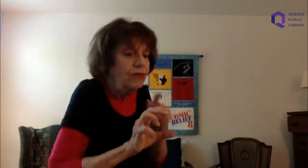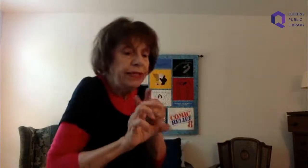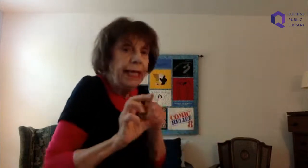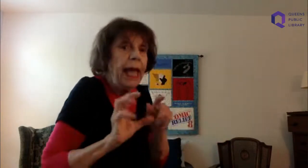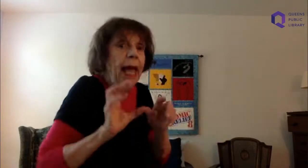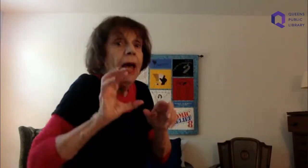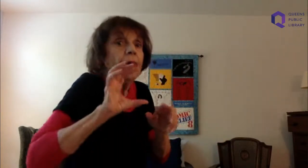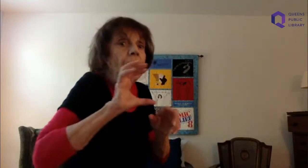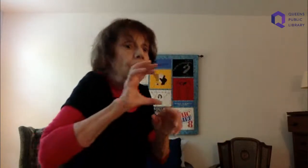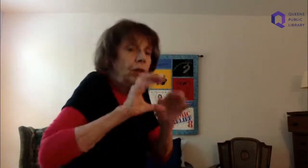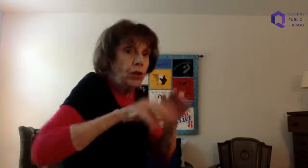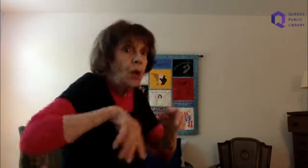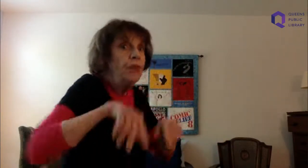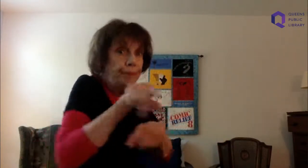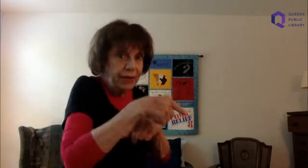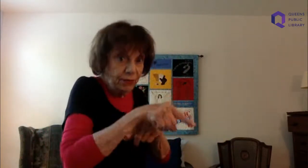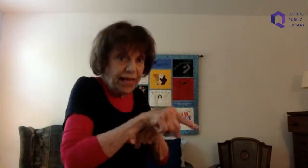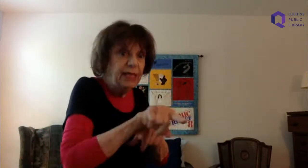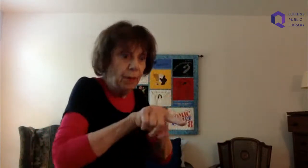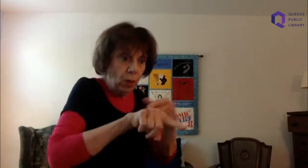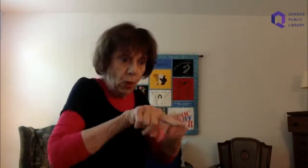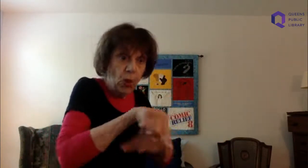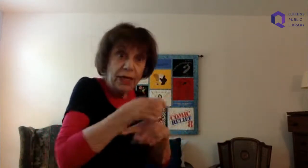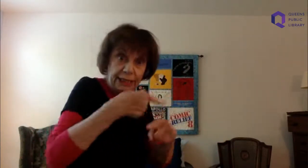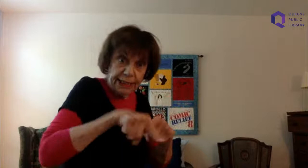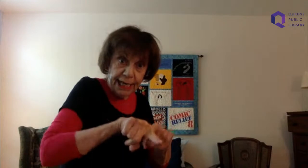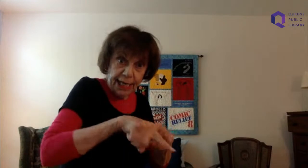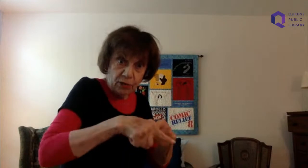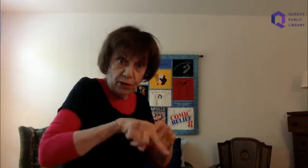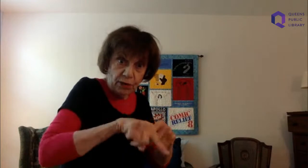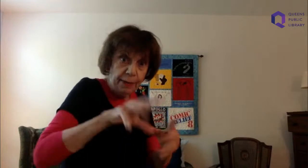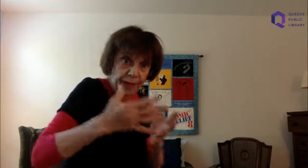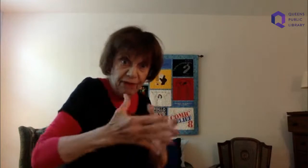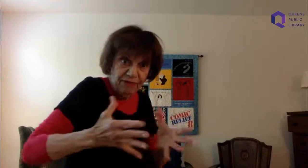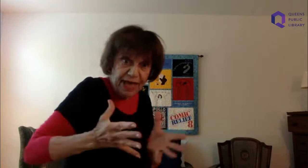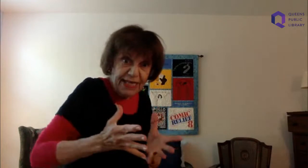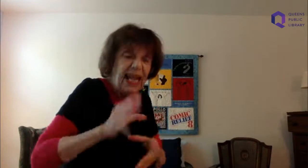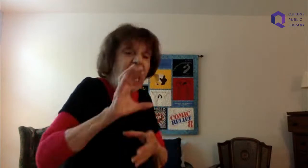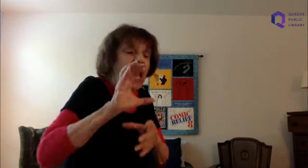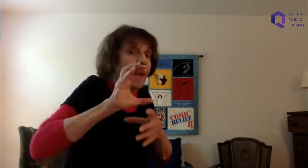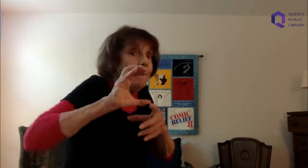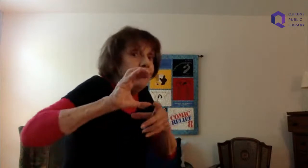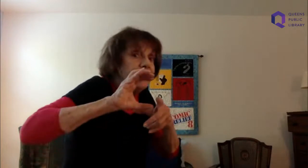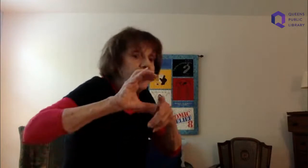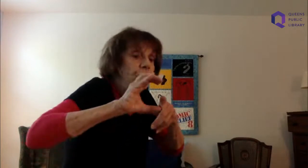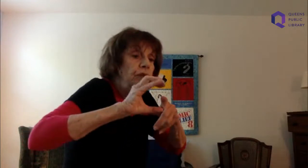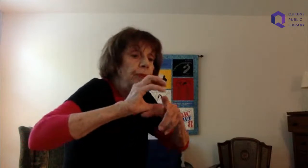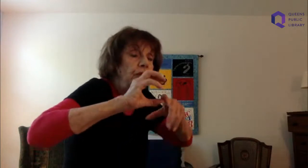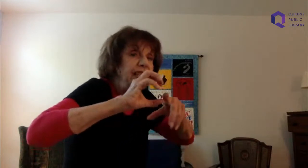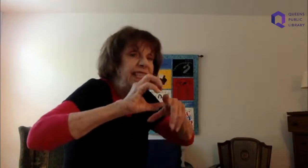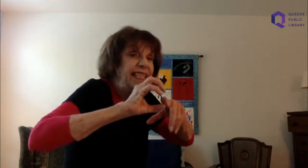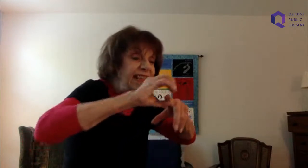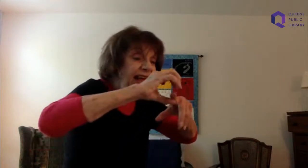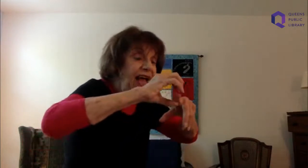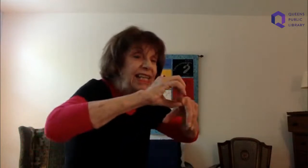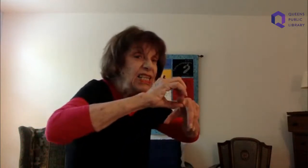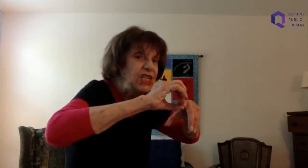carefully. No, the beaver has a long tail, right? A big fat tail. Turtle put his teeth